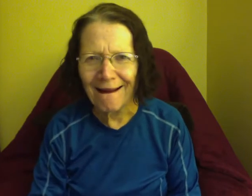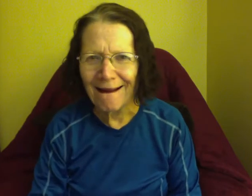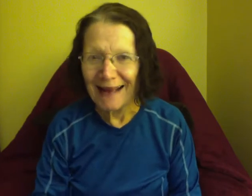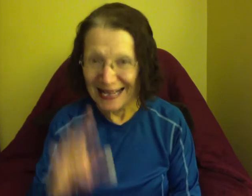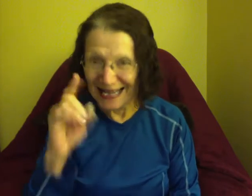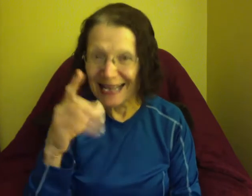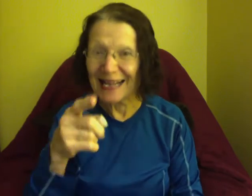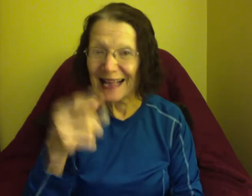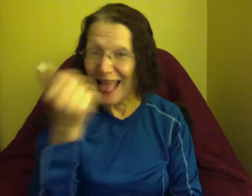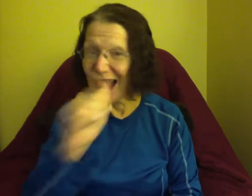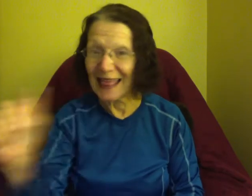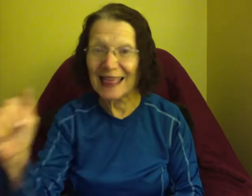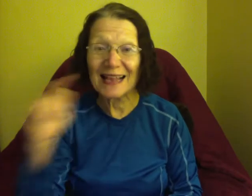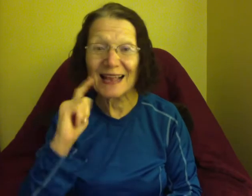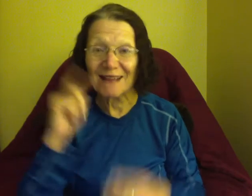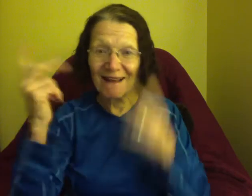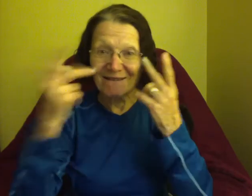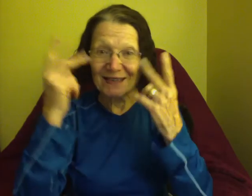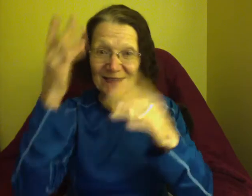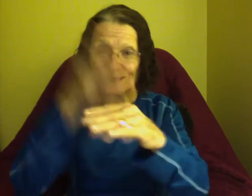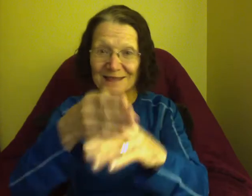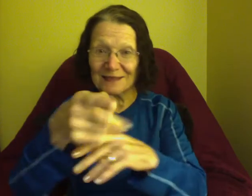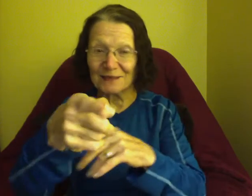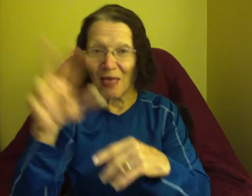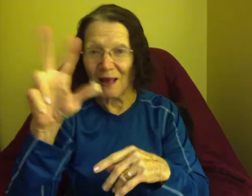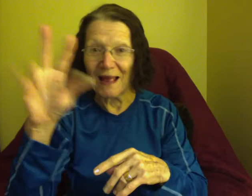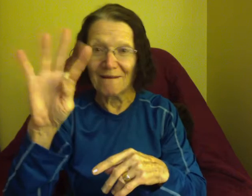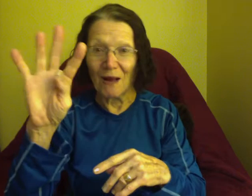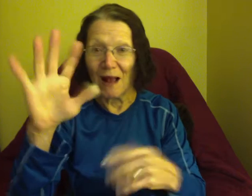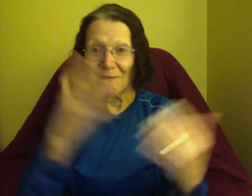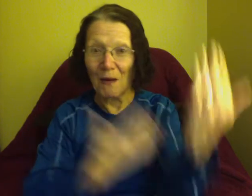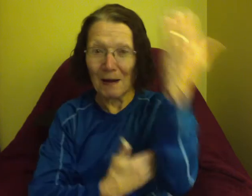This is my face. I'm so sorry.